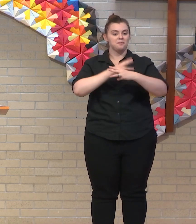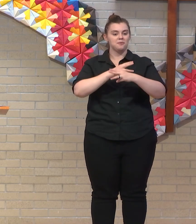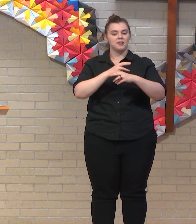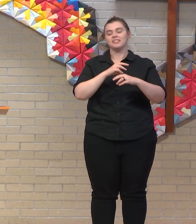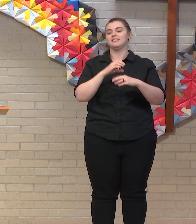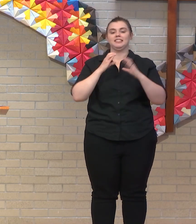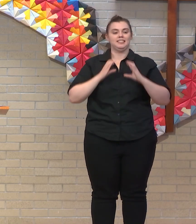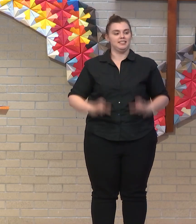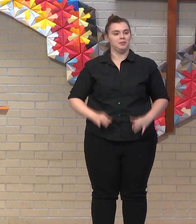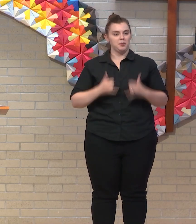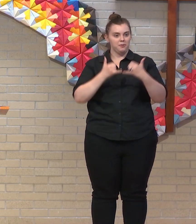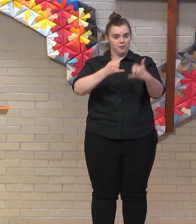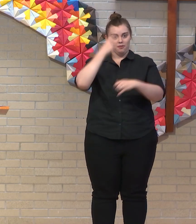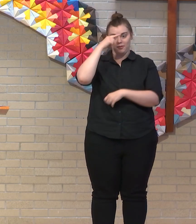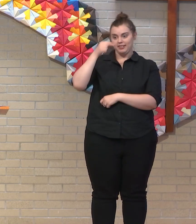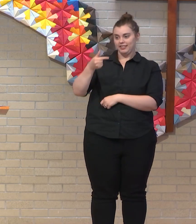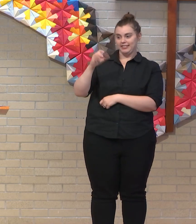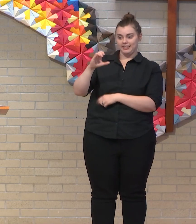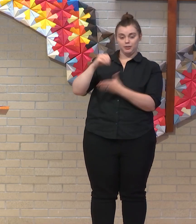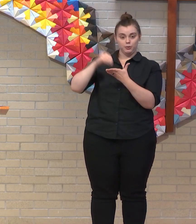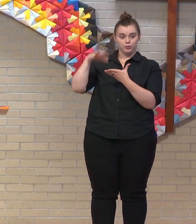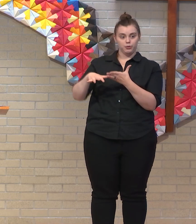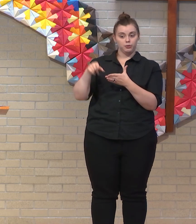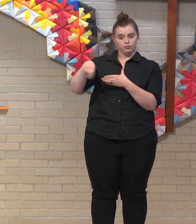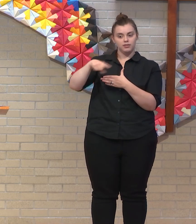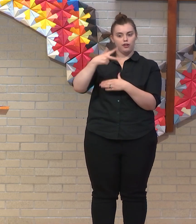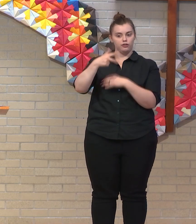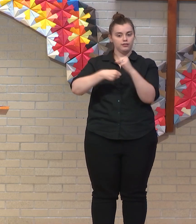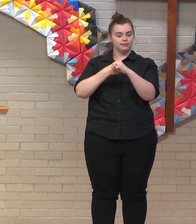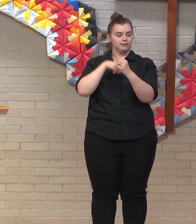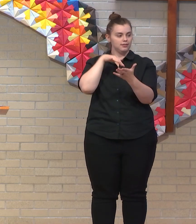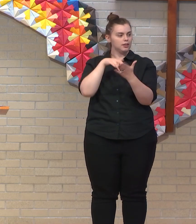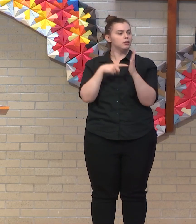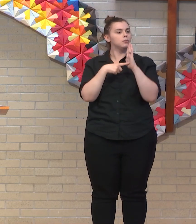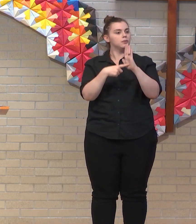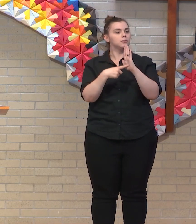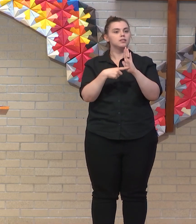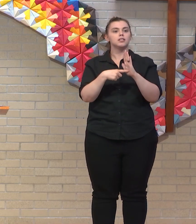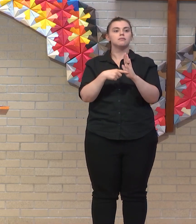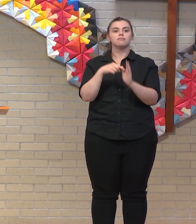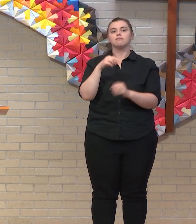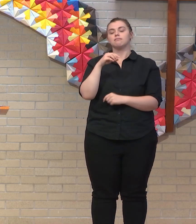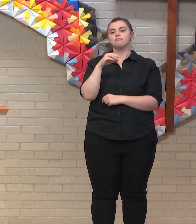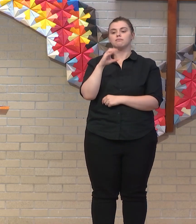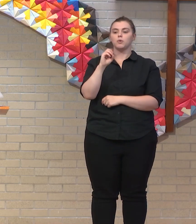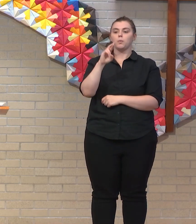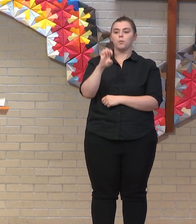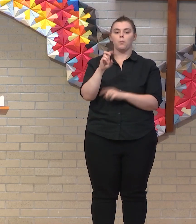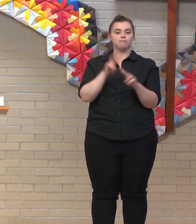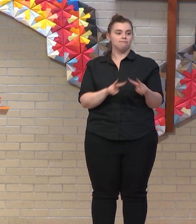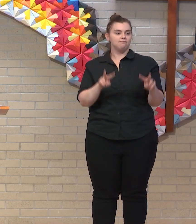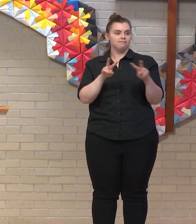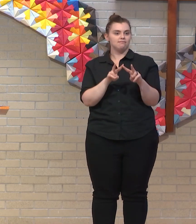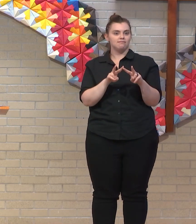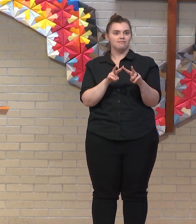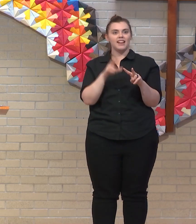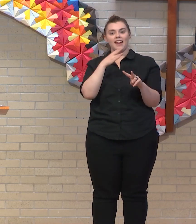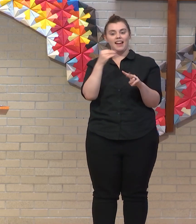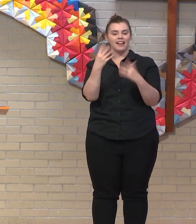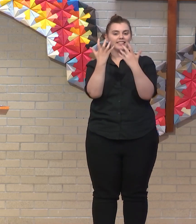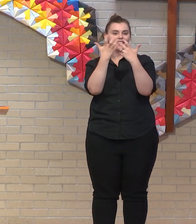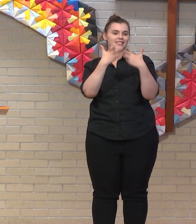for GC students in their third year of study who represent our core values in exceptionally